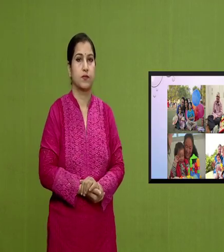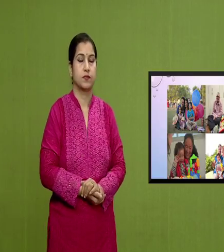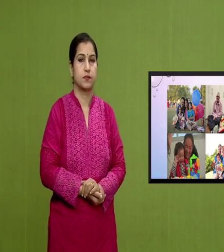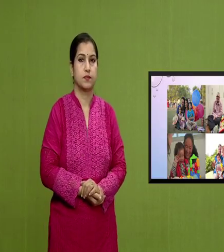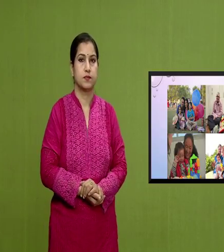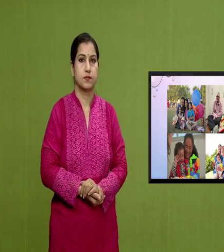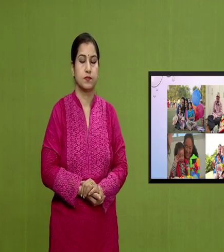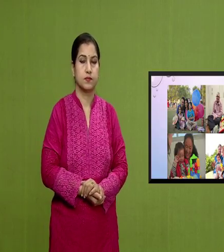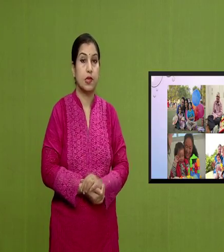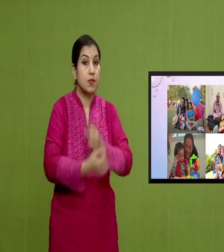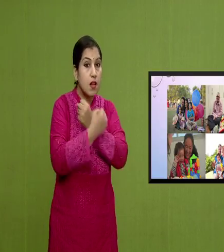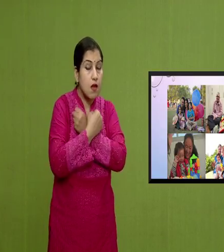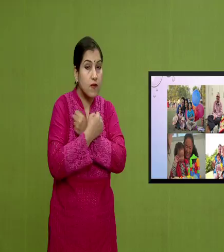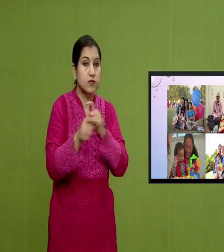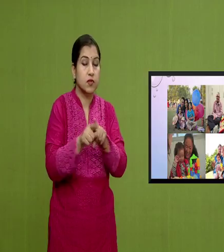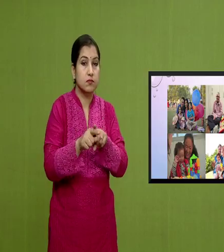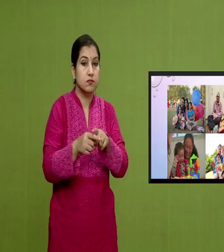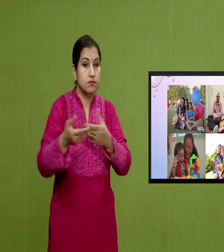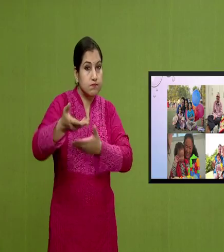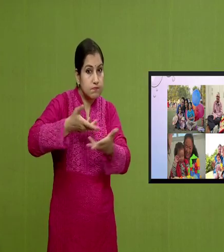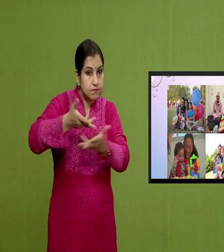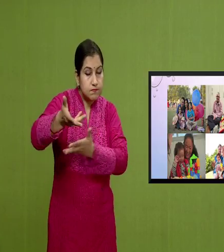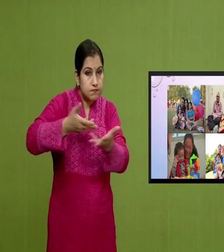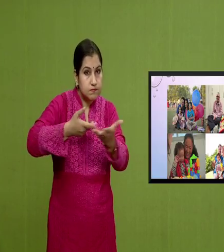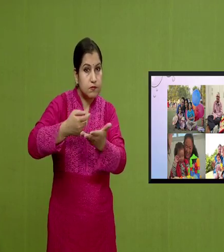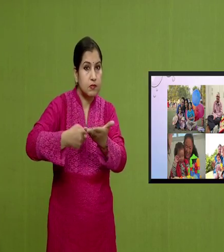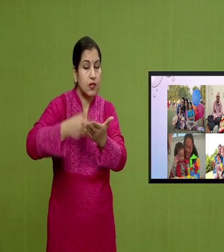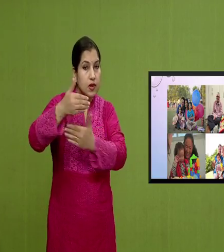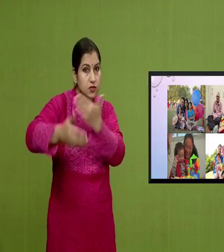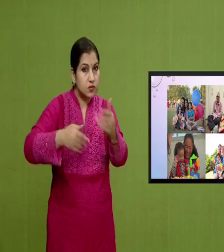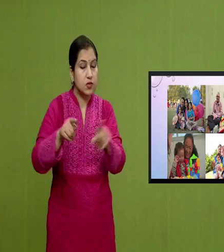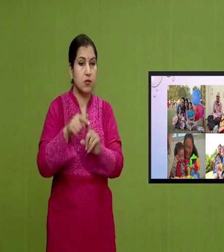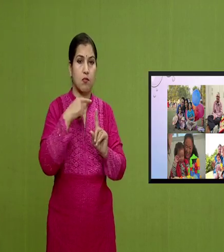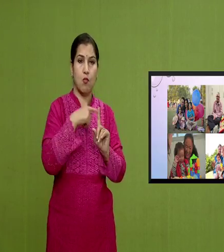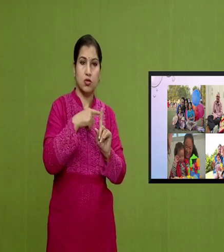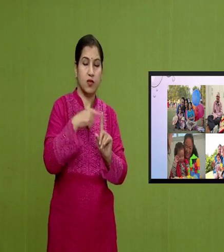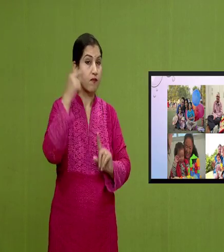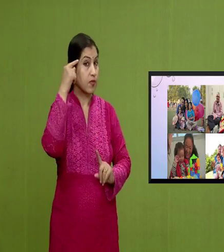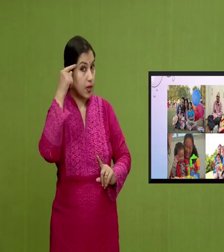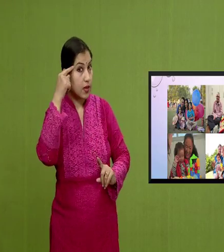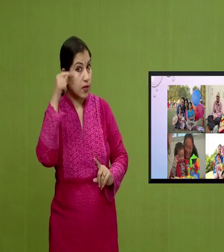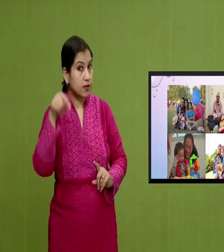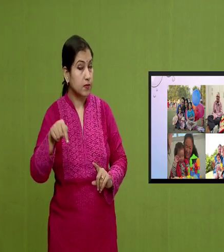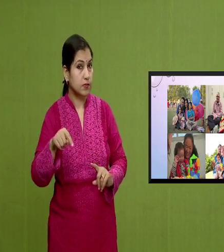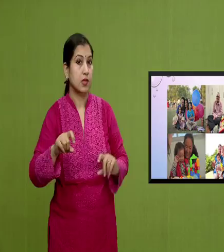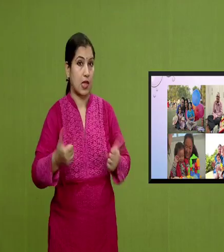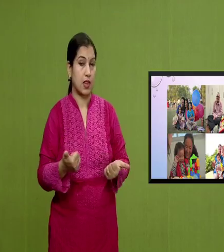Cordial, harmonious relation and positive thinking can make